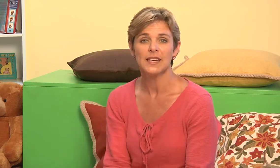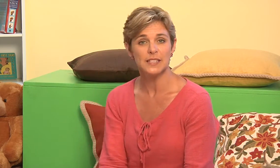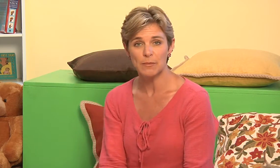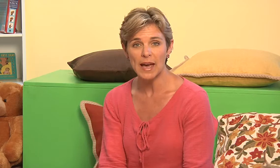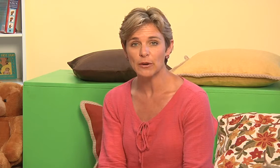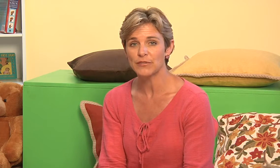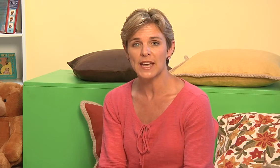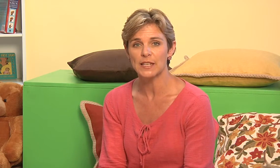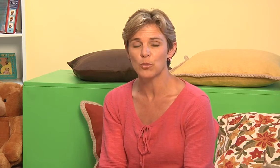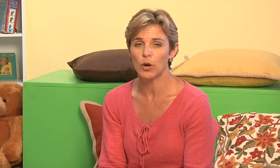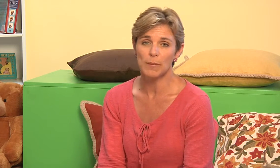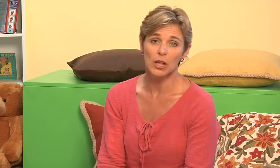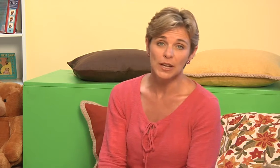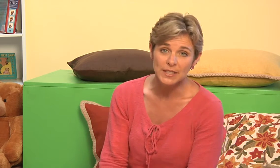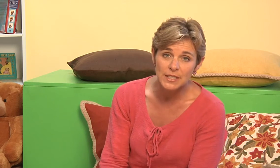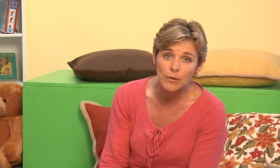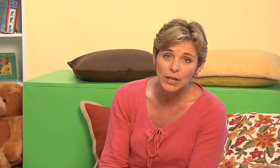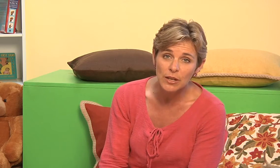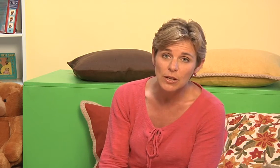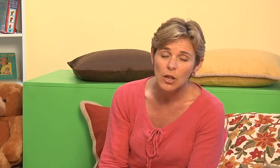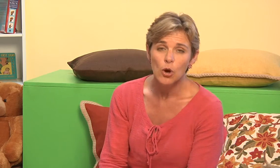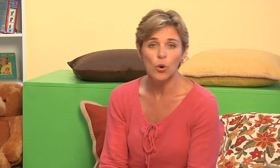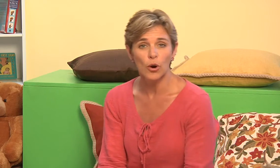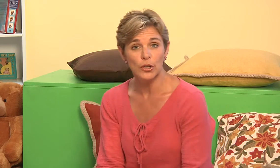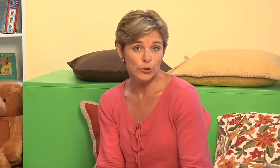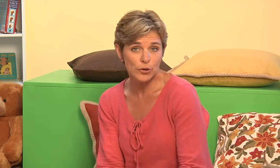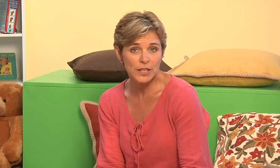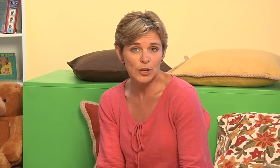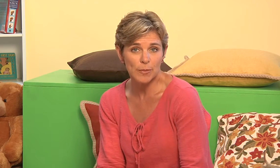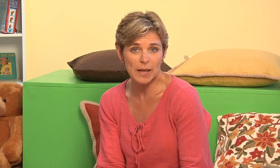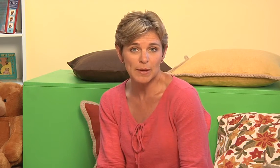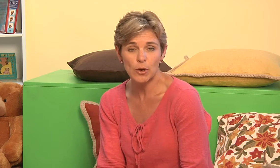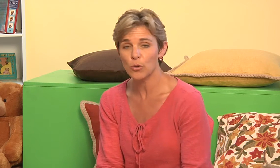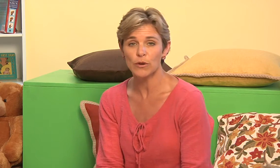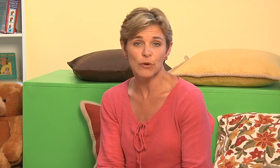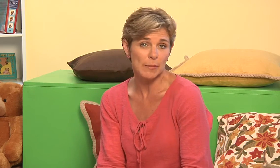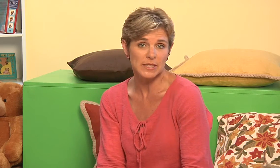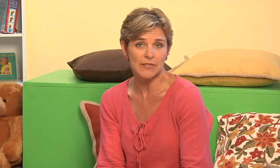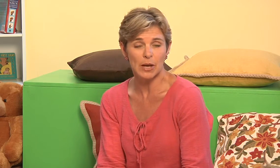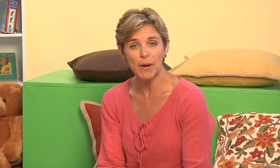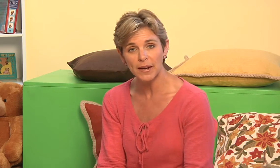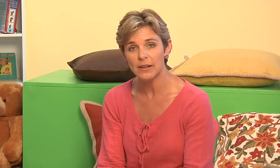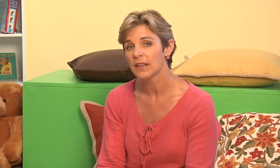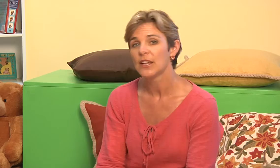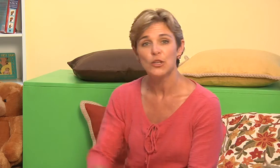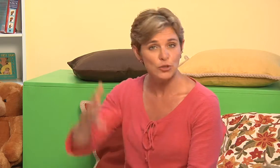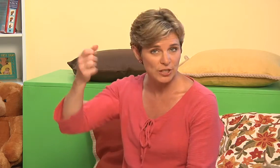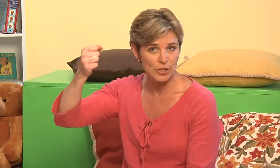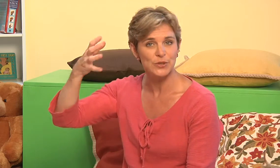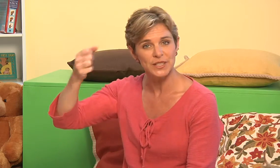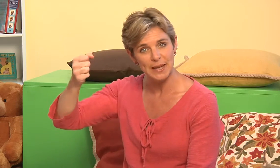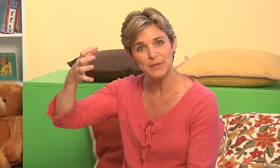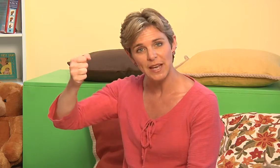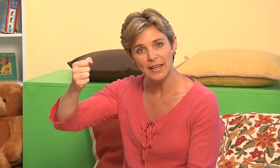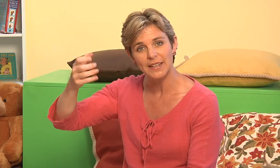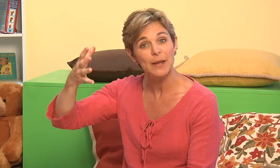doesn't matter if daddy's pouring milk on his cereal, or you're nursing your baby, or if grandma's giving a bottle, you just can use the same sign,